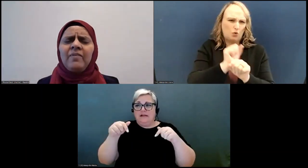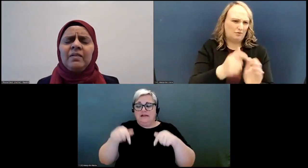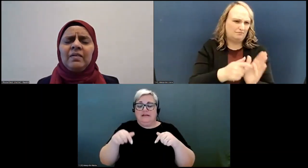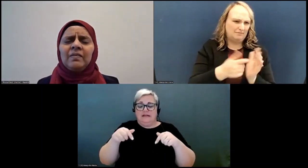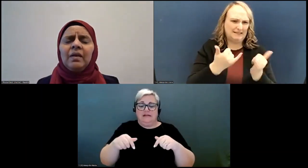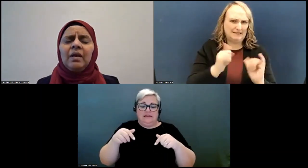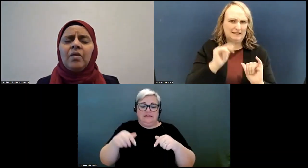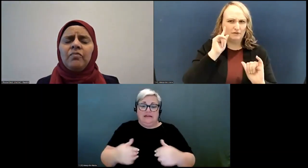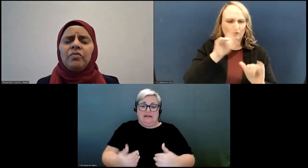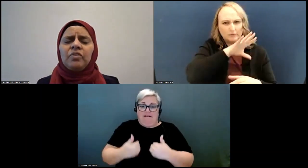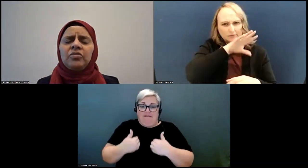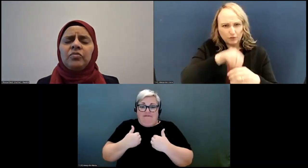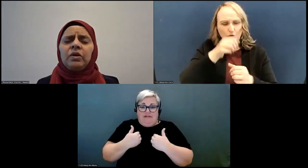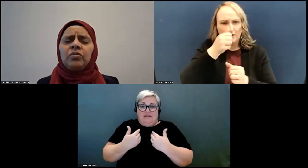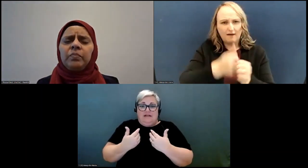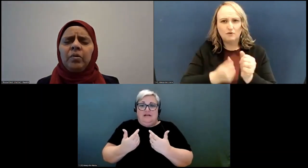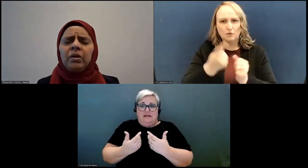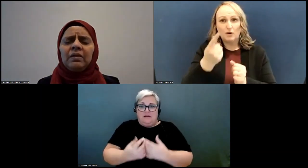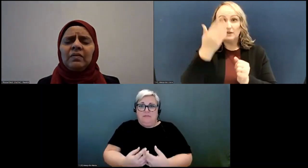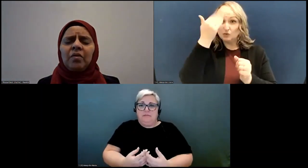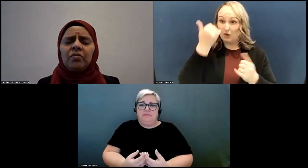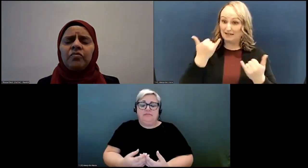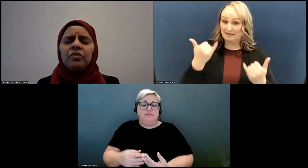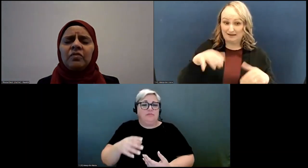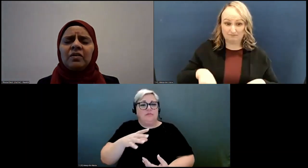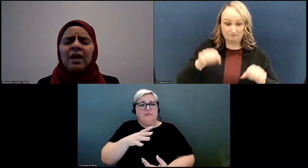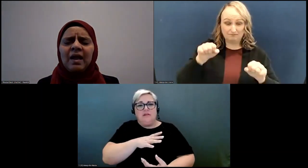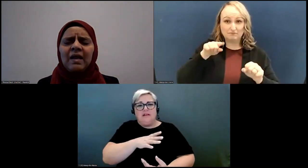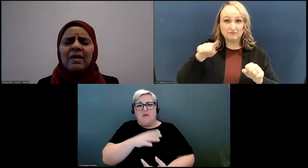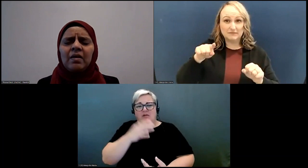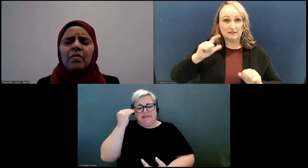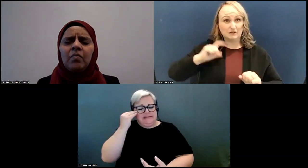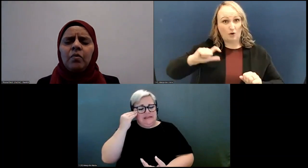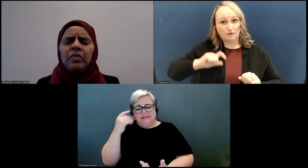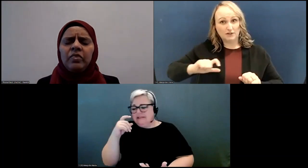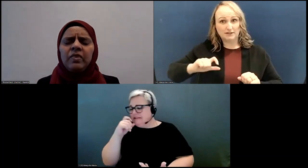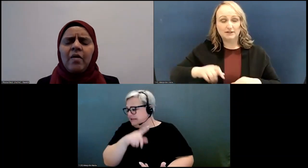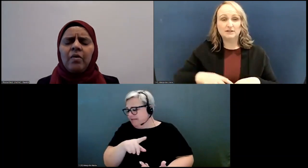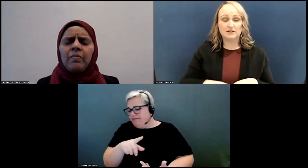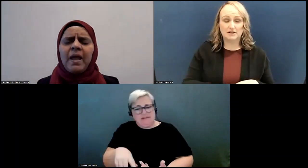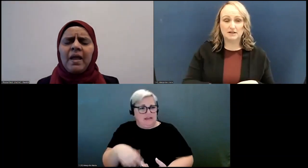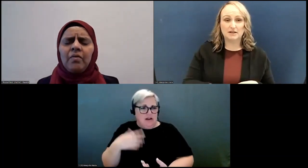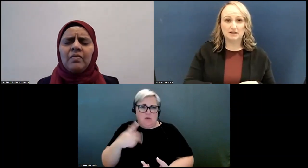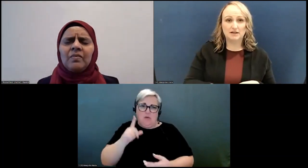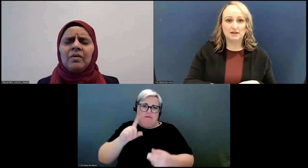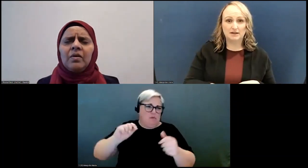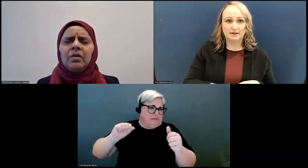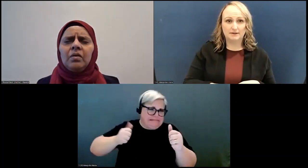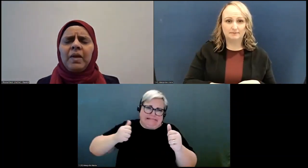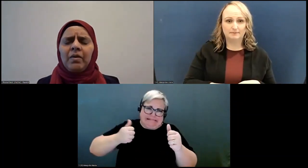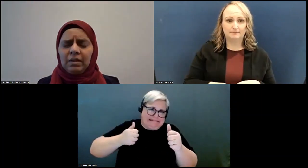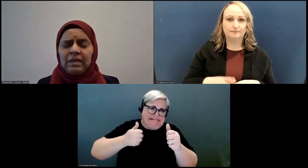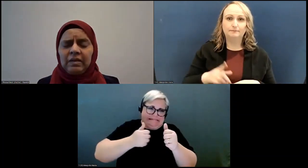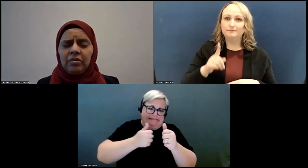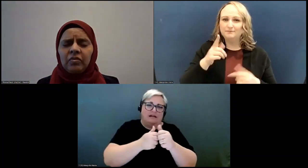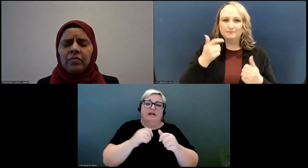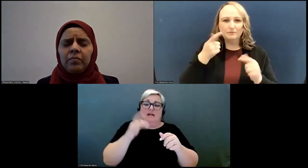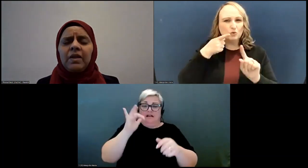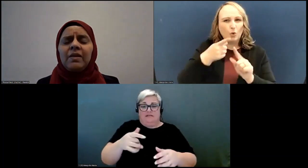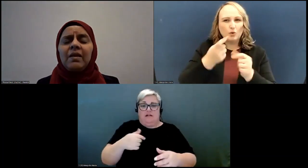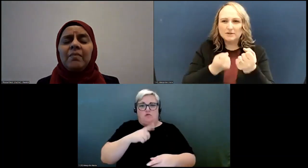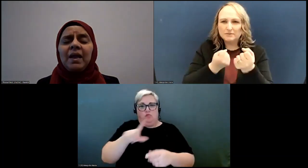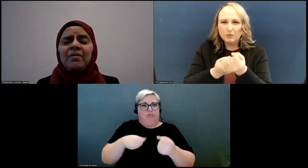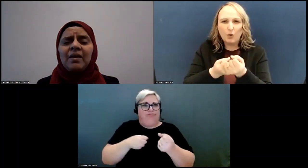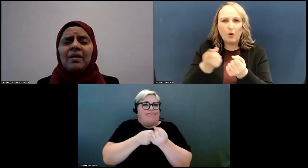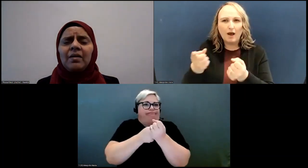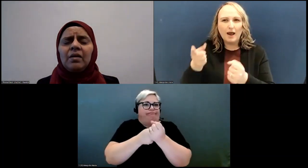are having this conversation. We are supporting this conference today with our parents parent leaders,